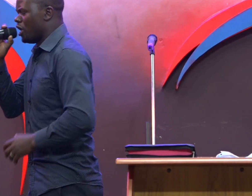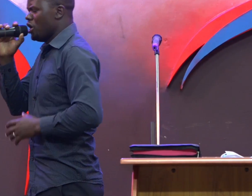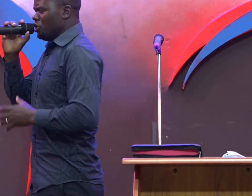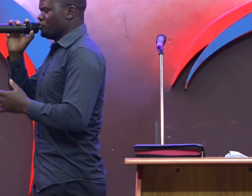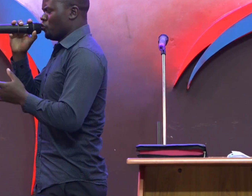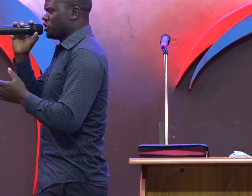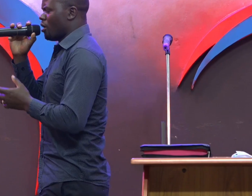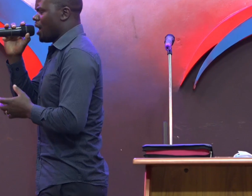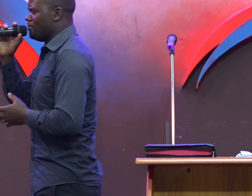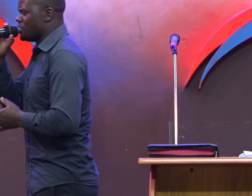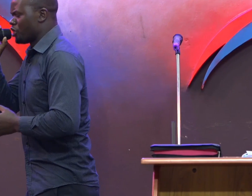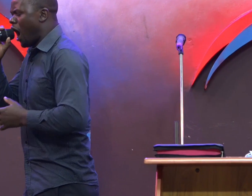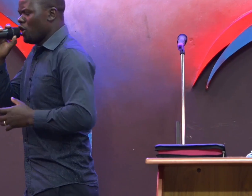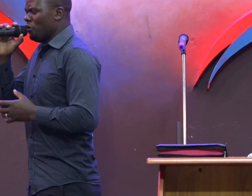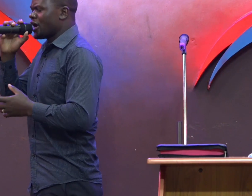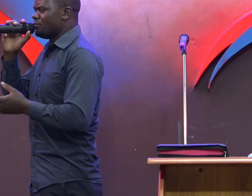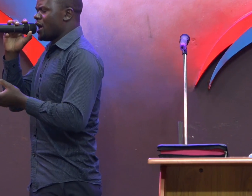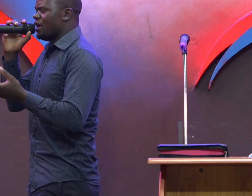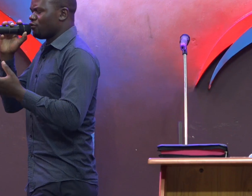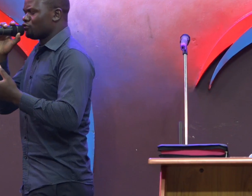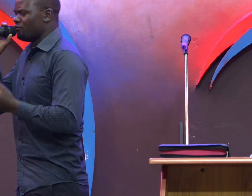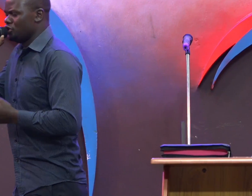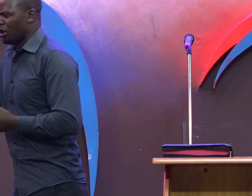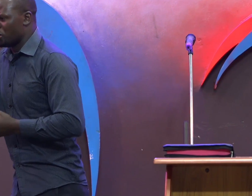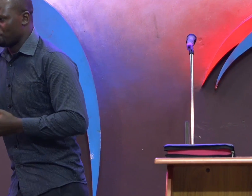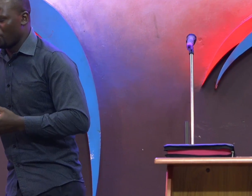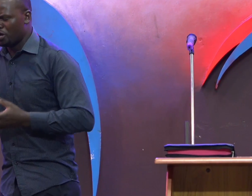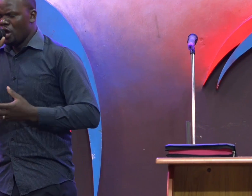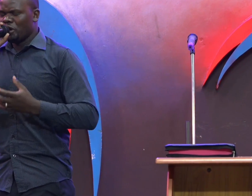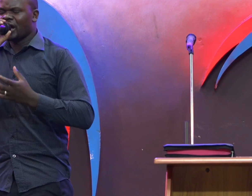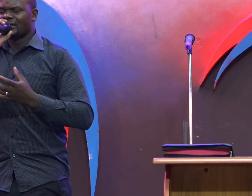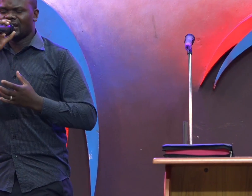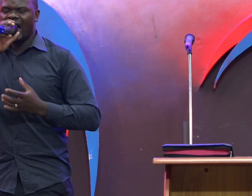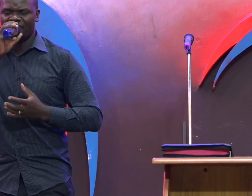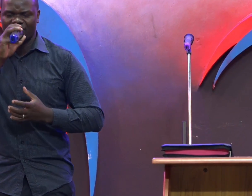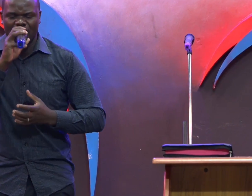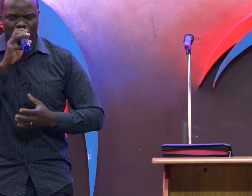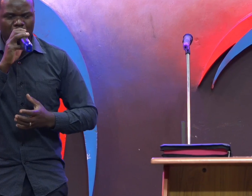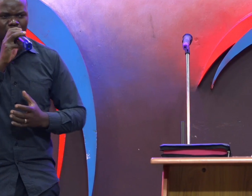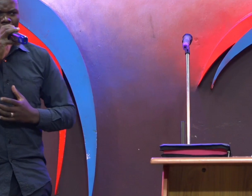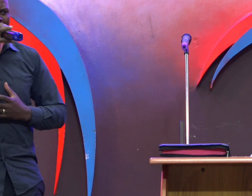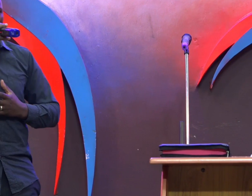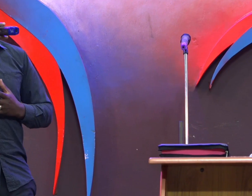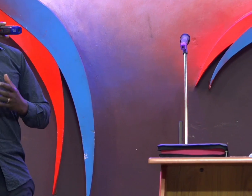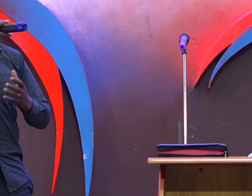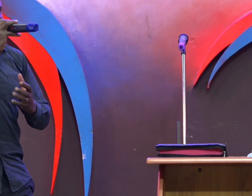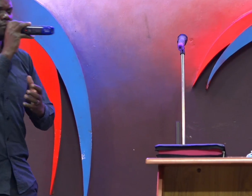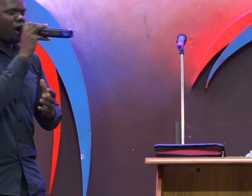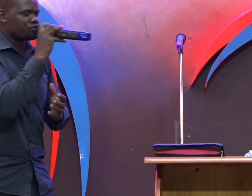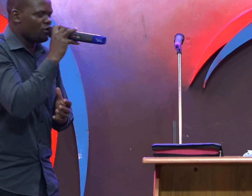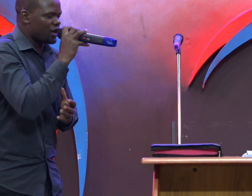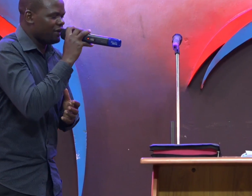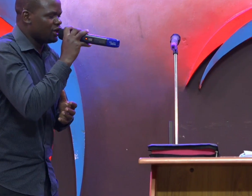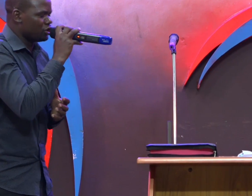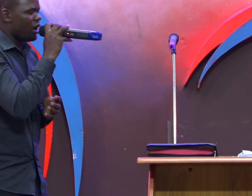King of glory, is weak on my master. We can't bear the fruits of the Holy Spirit. We can't love, Heavenly King of glory. We can't